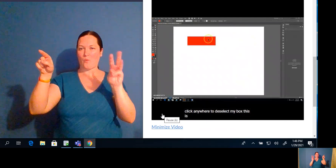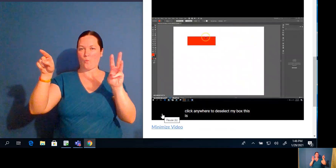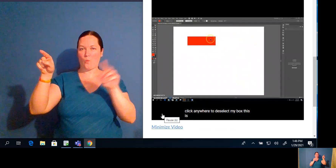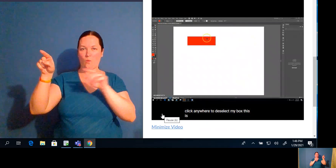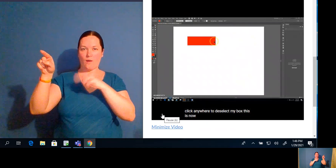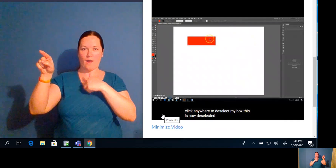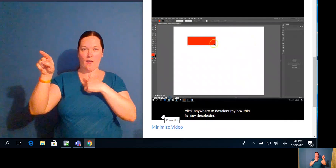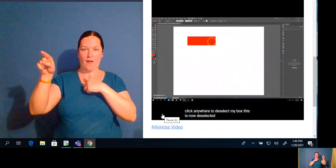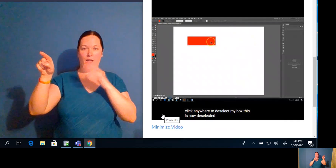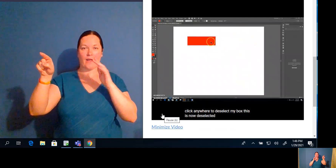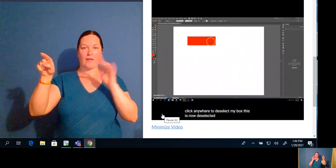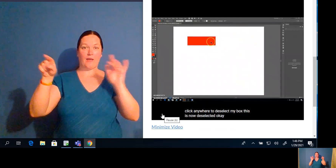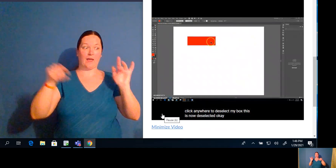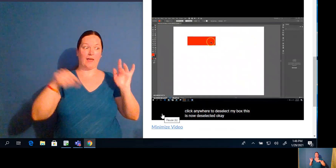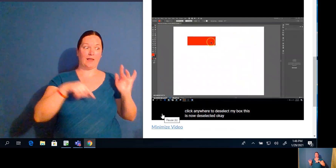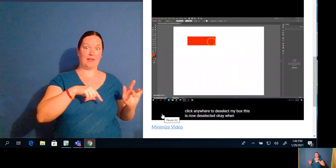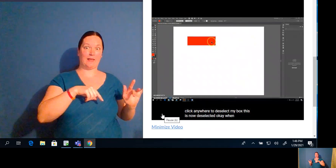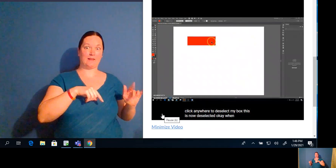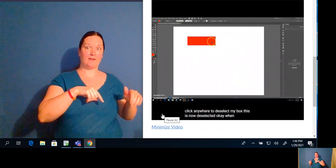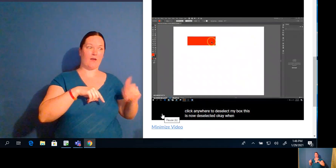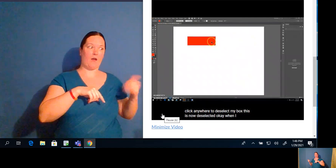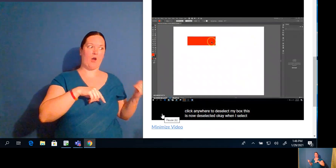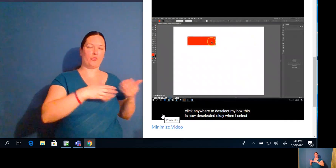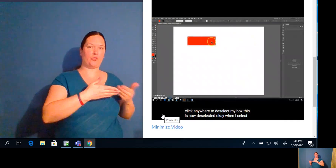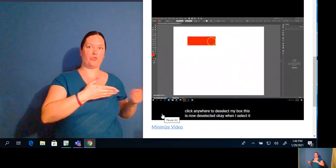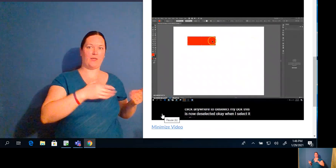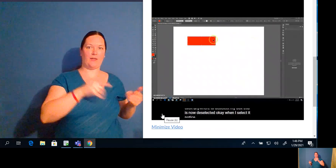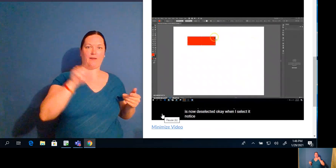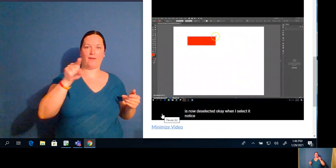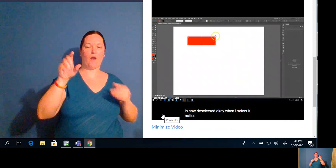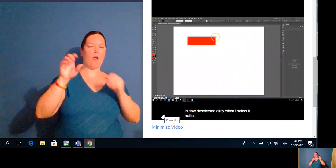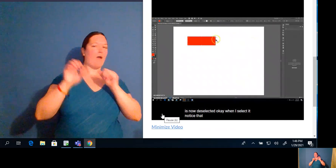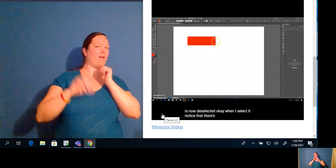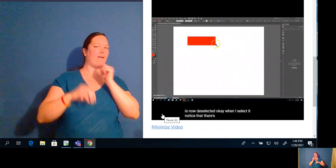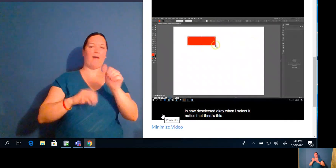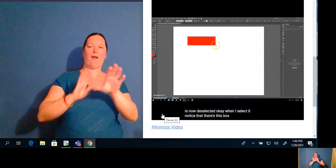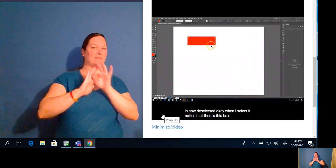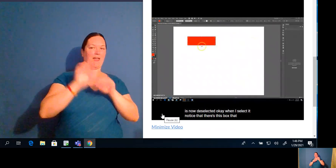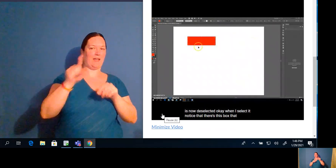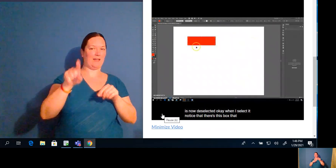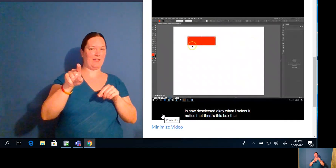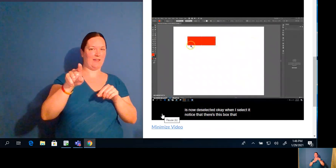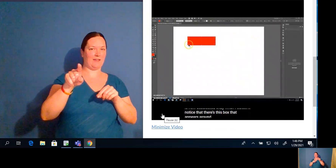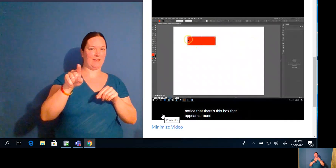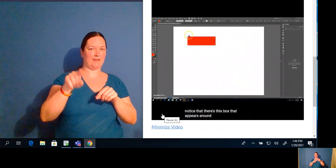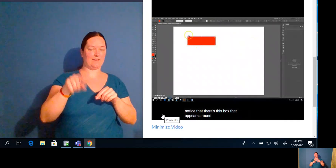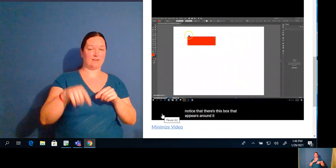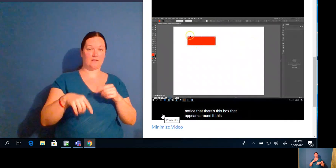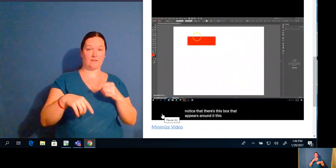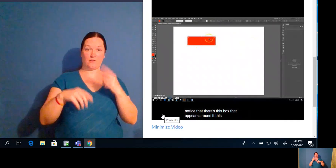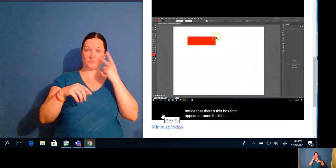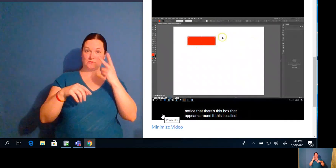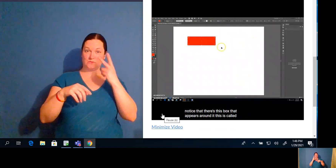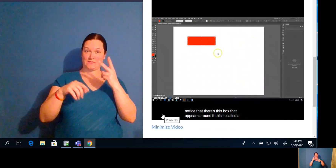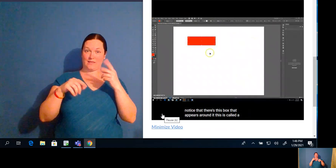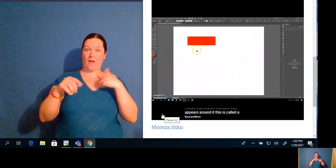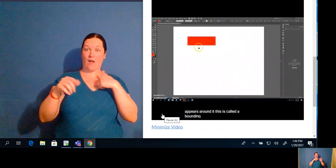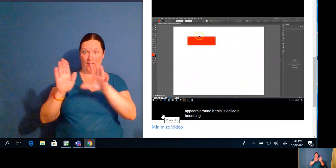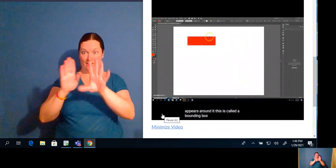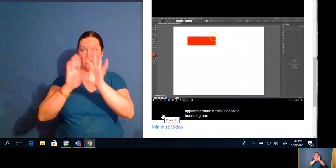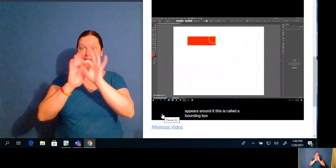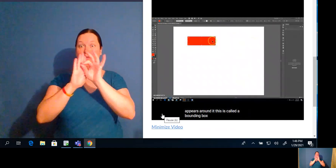box. This is now deselected. Okay, when I select it, notice that there's this box that appears around it. This